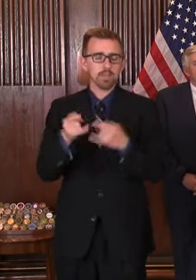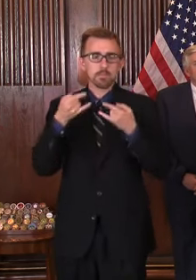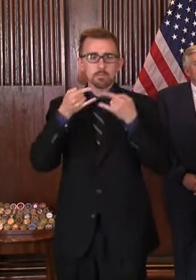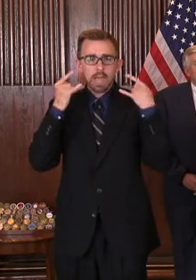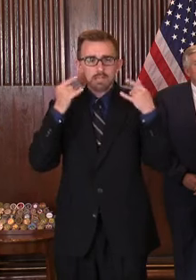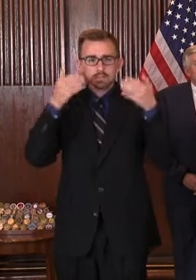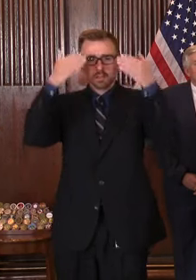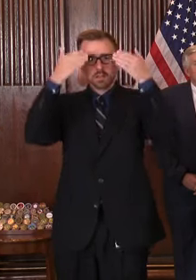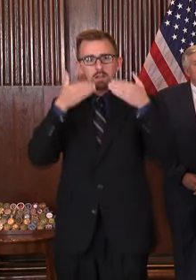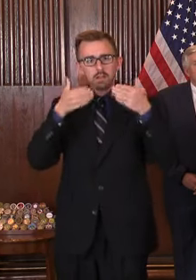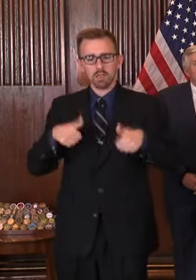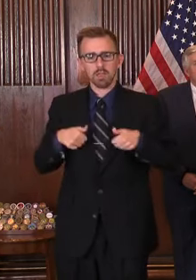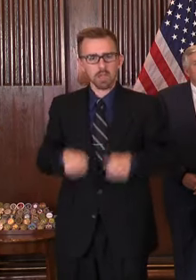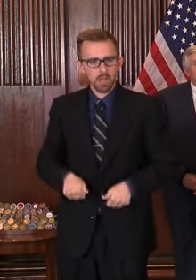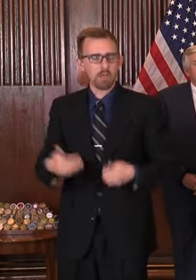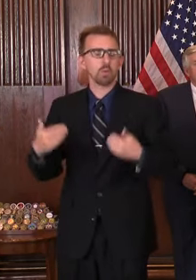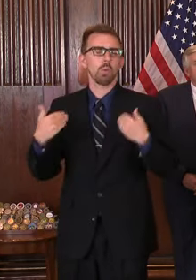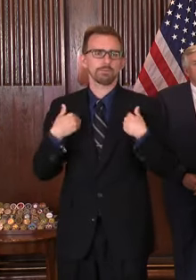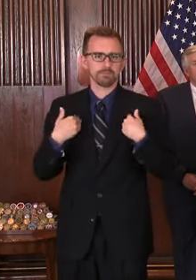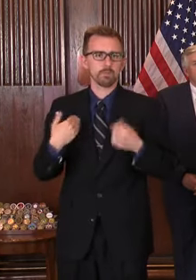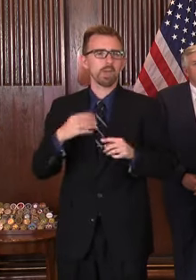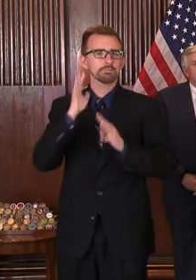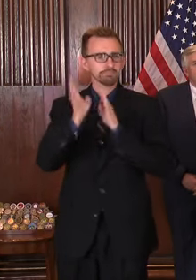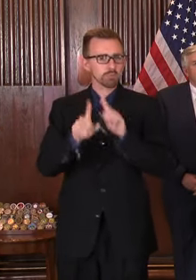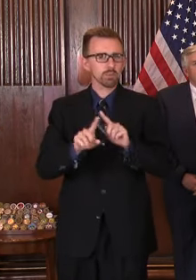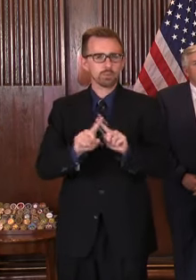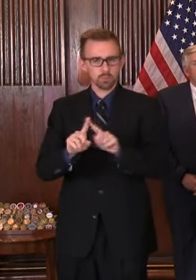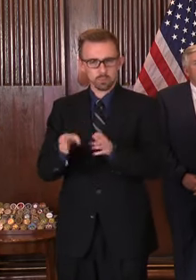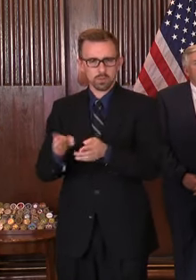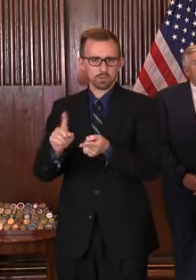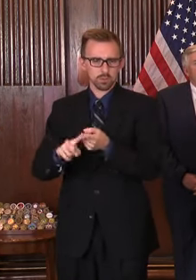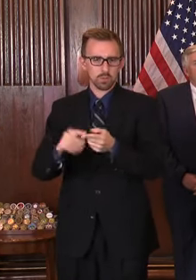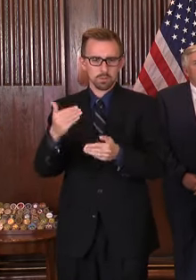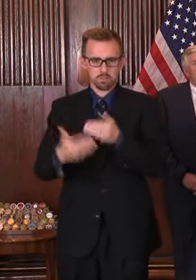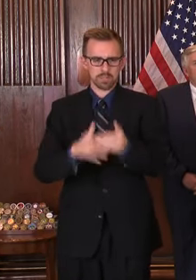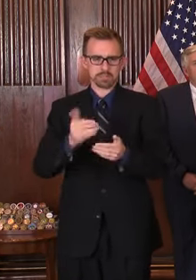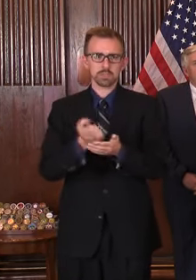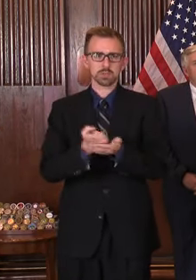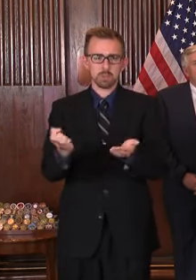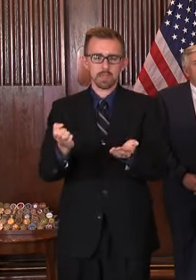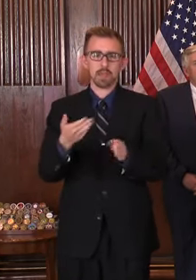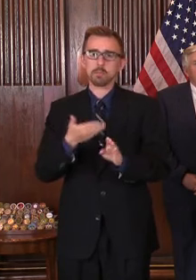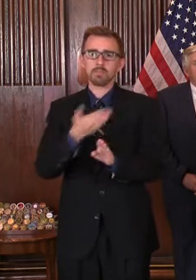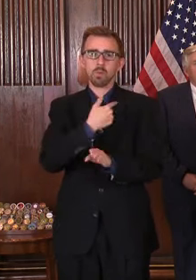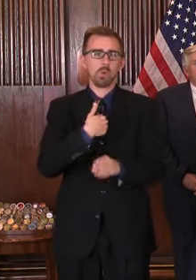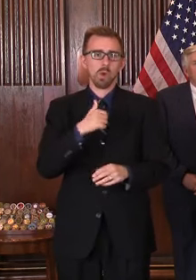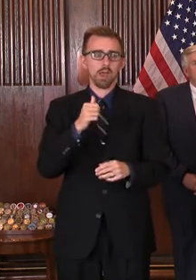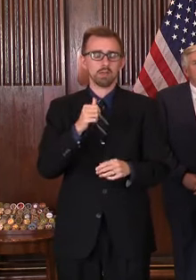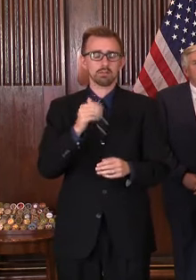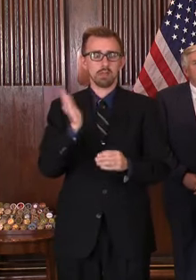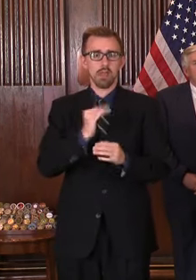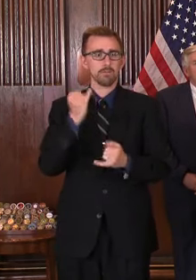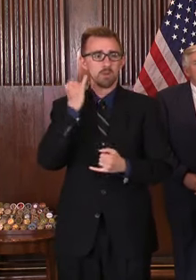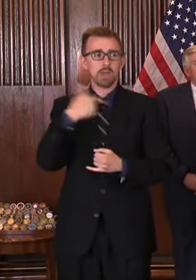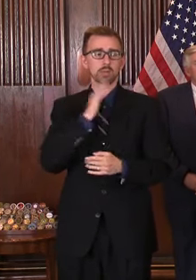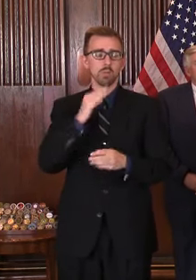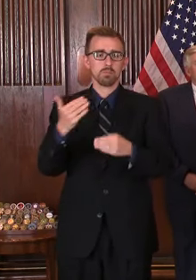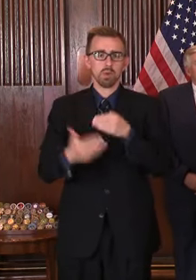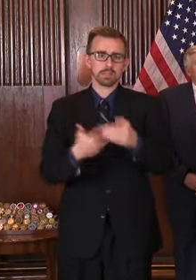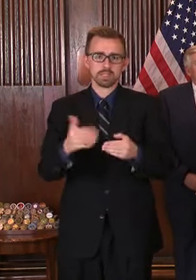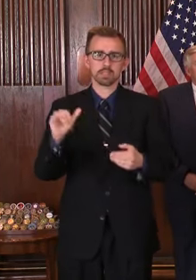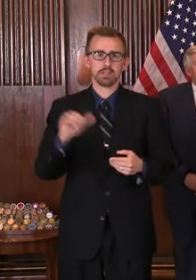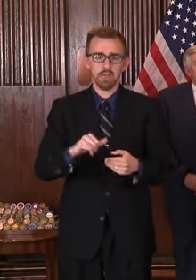shields, the gowns, and we have innovative ways to reprocess this equipment that never before would I have dreamed we would be reprocessing what is